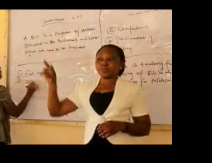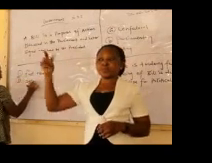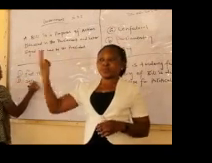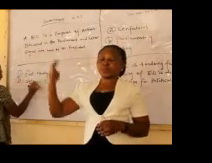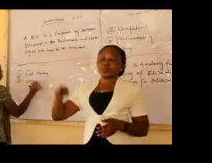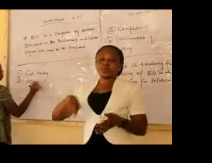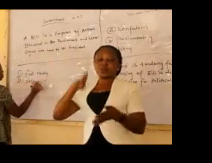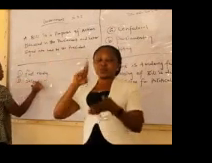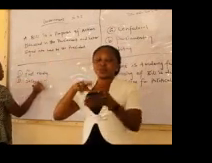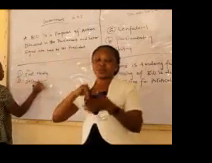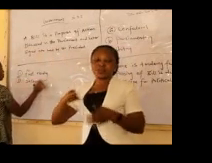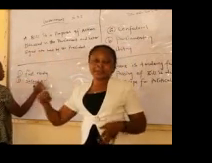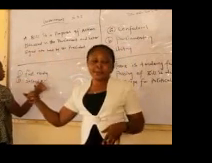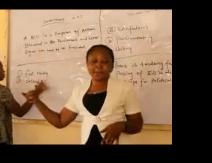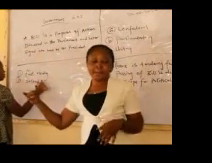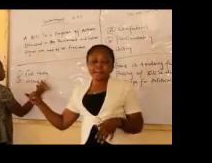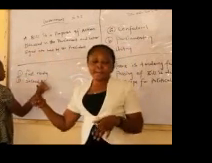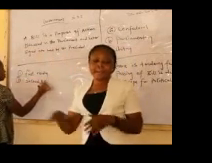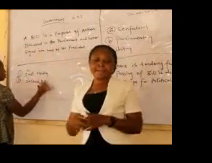second reading.